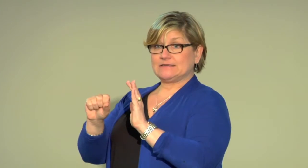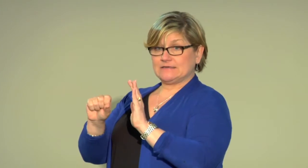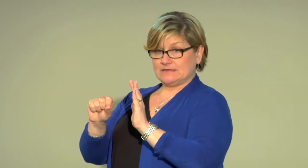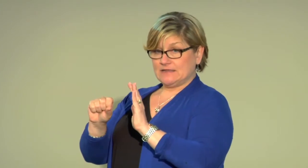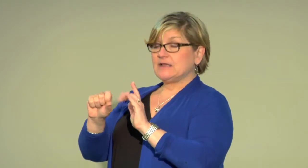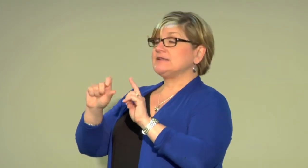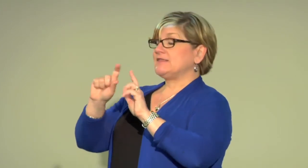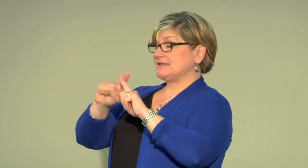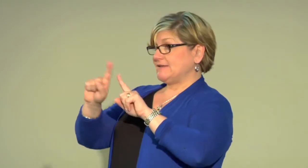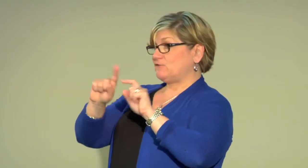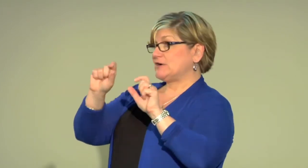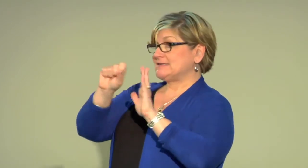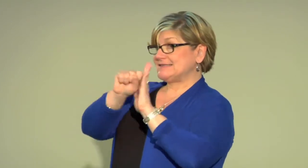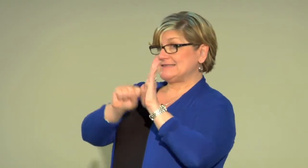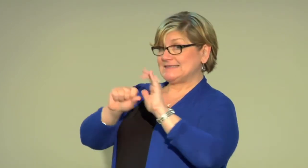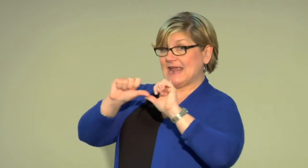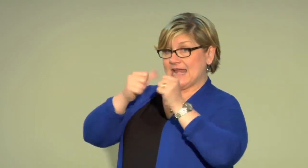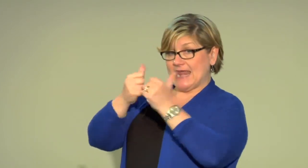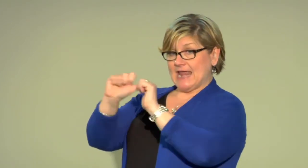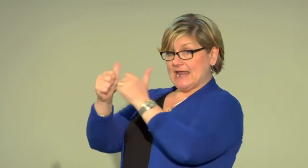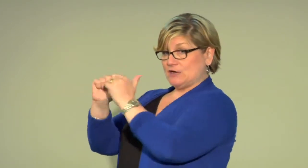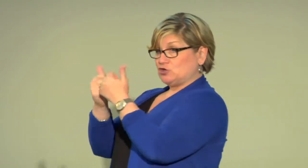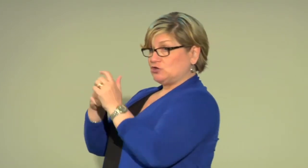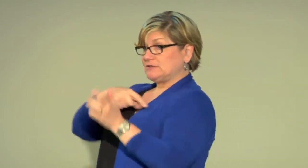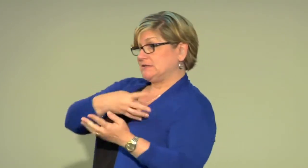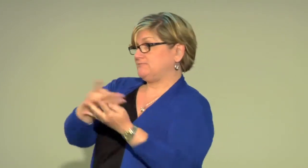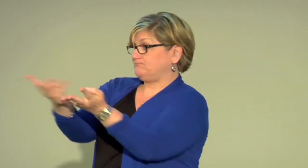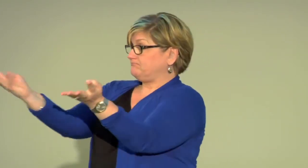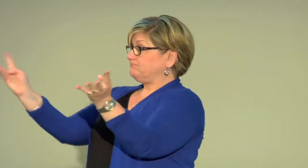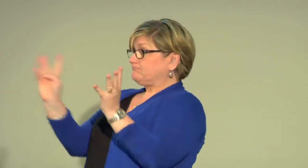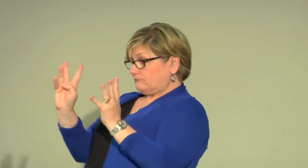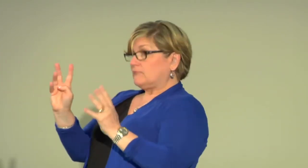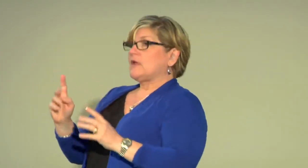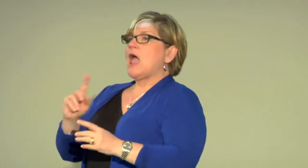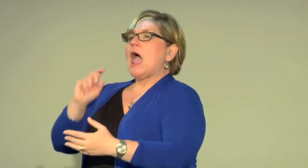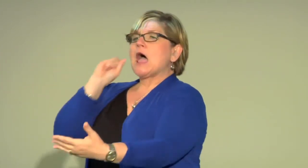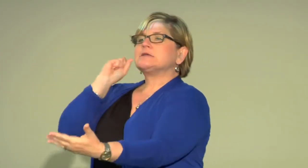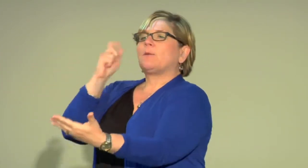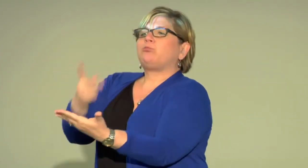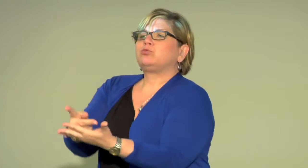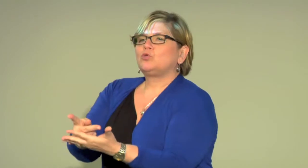commissioners representatives from the state agencies,